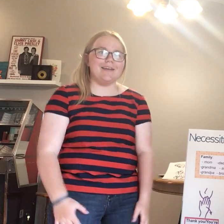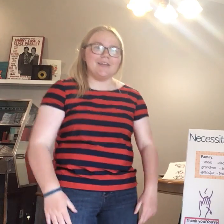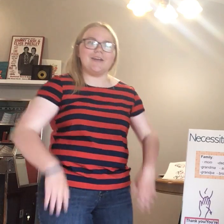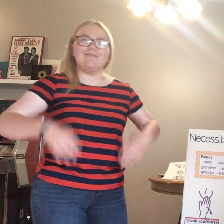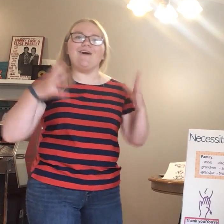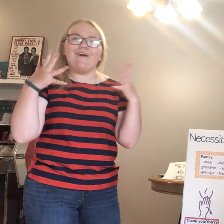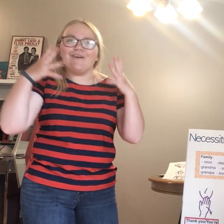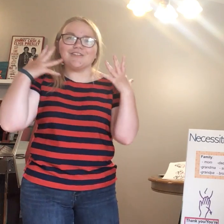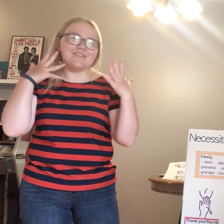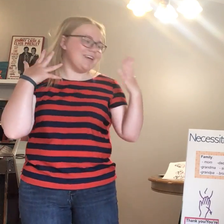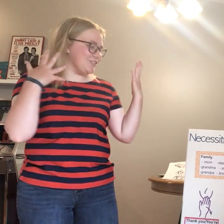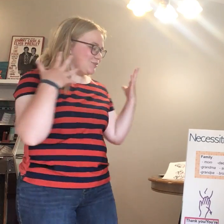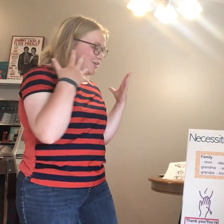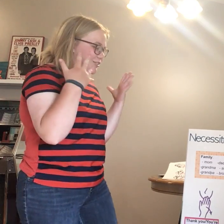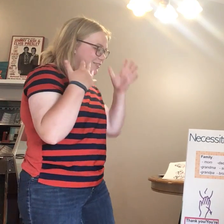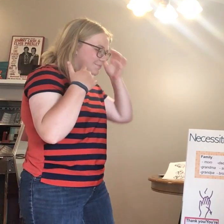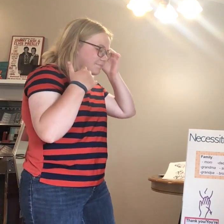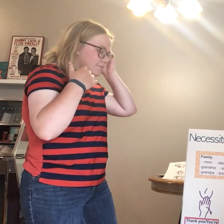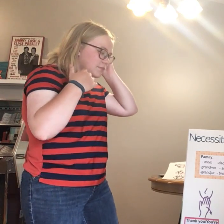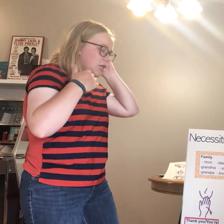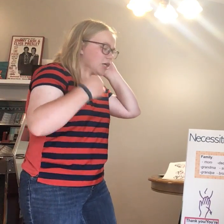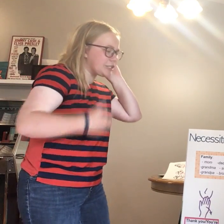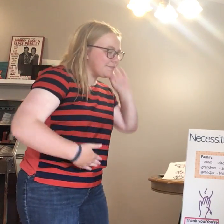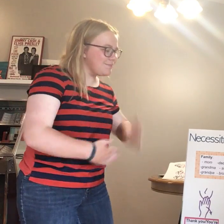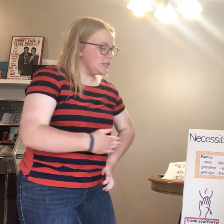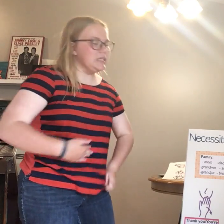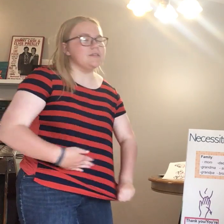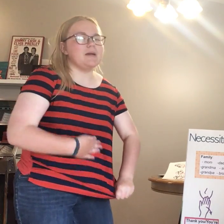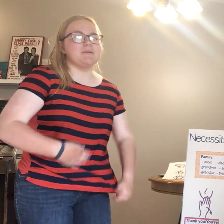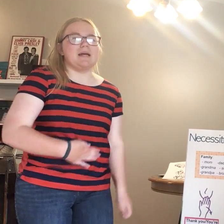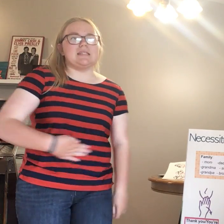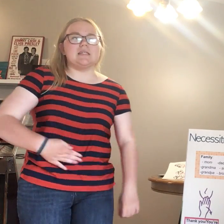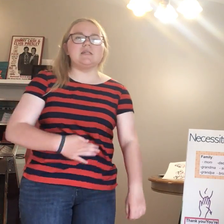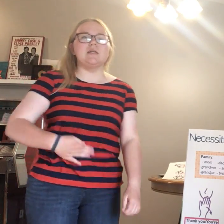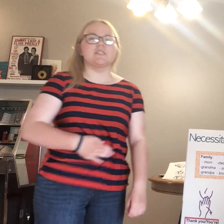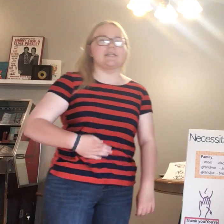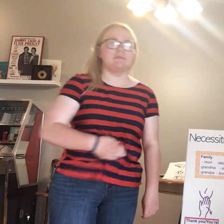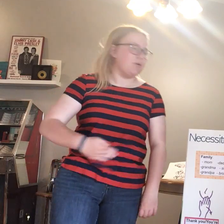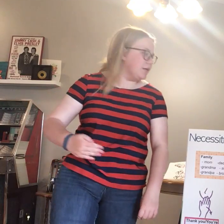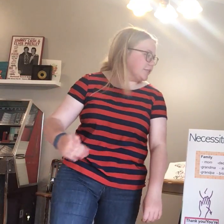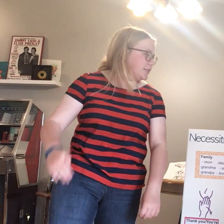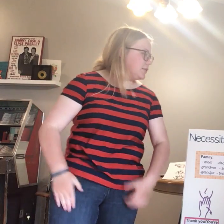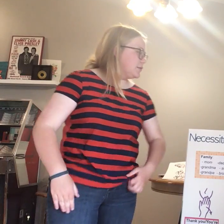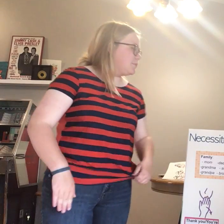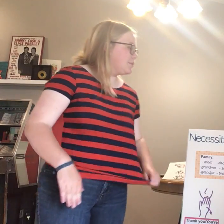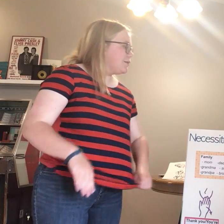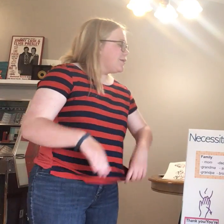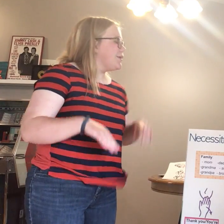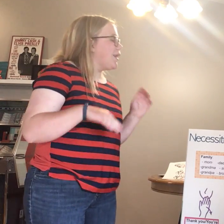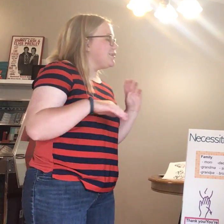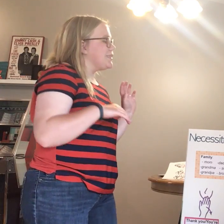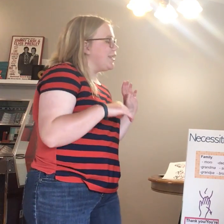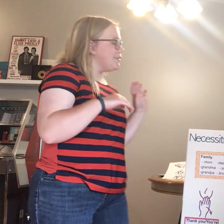You know, all through the facial expressions. Hungry. Rub your belly. Hungry. So hungry. Now let's say,